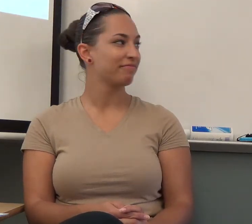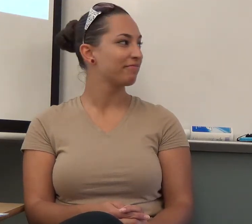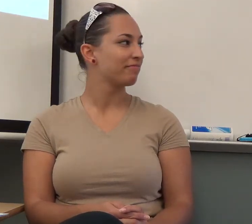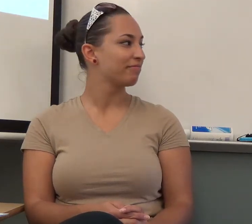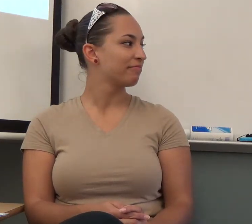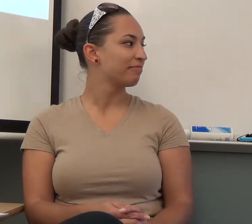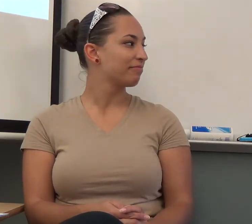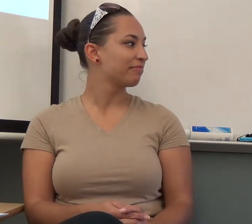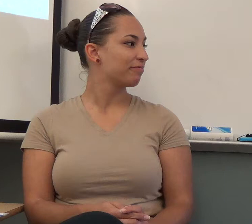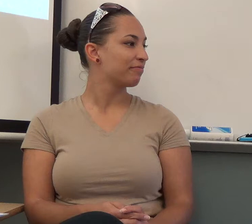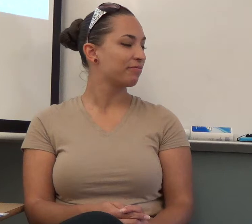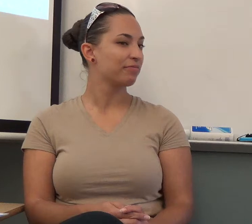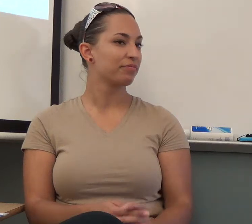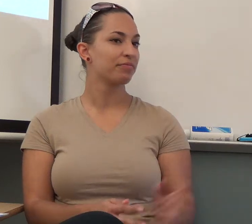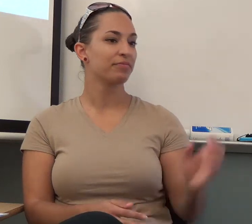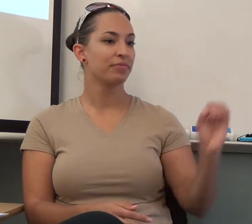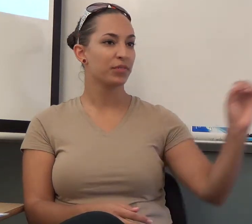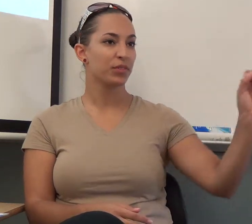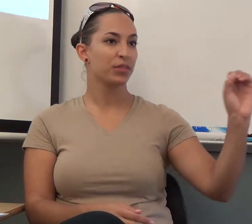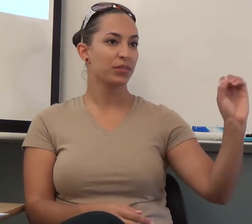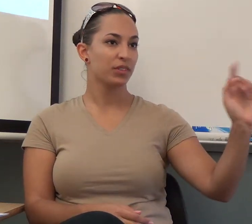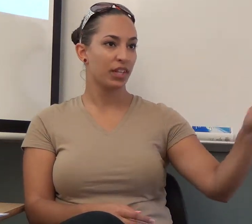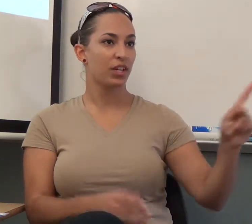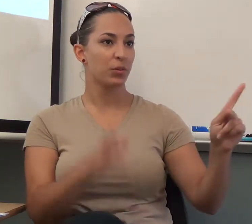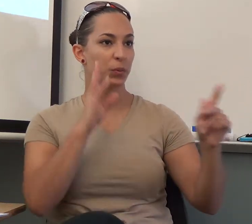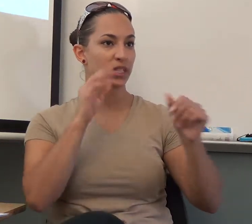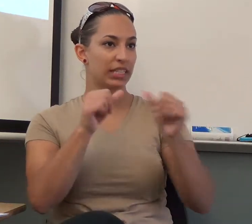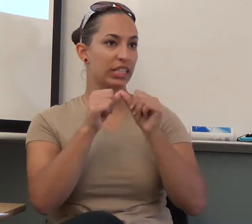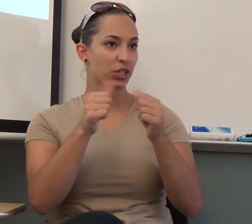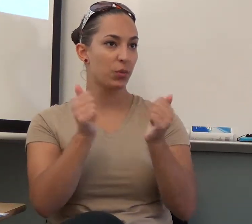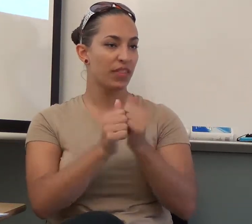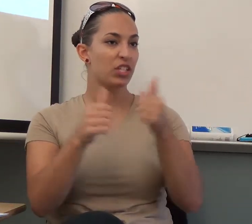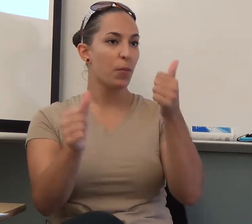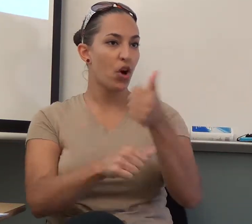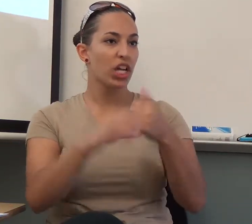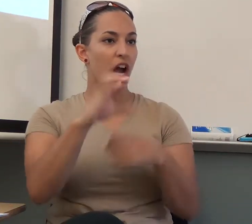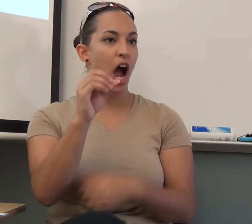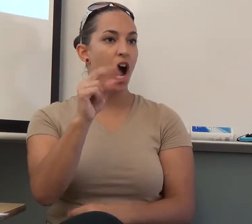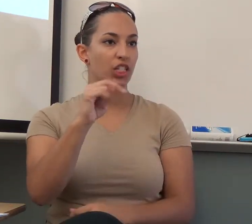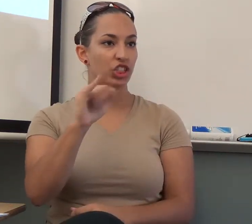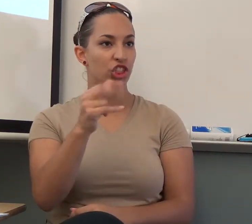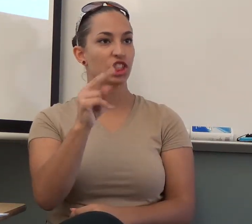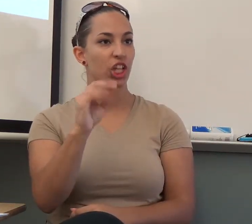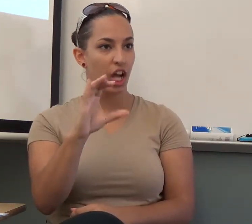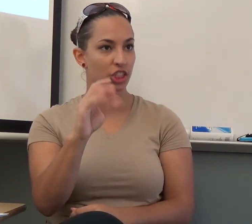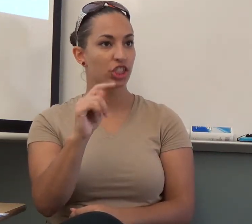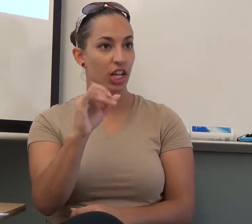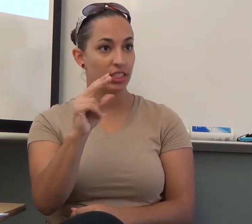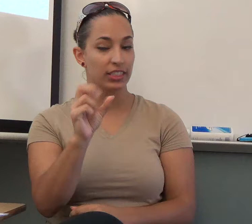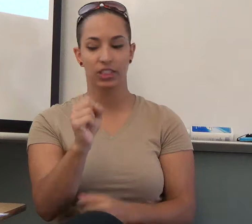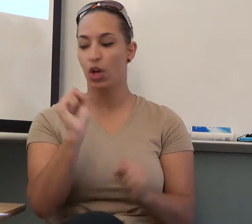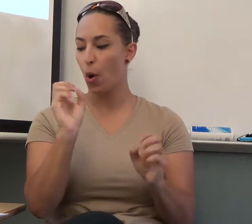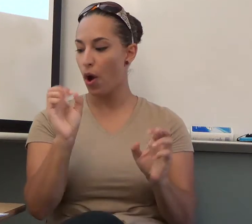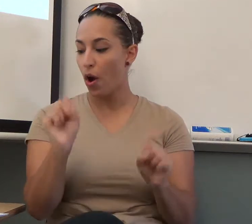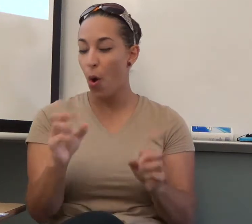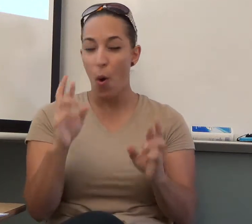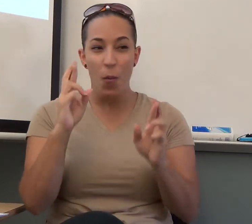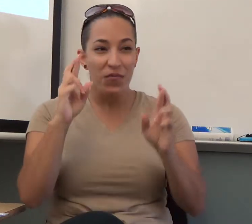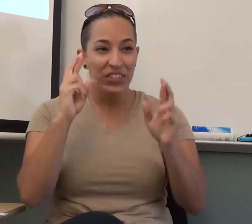Okay, so let's continue with our subordinated conjunctions exercise. Let's do them all together and come up with the right answers, hopefully, or at least some correct answers. So how about number